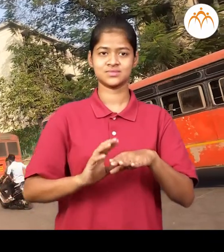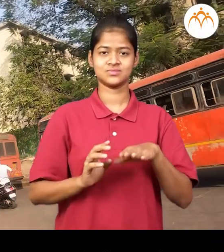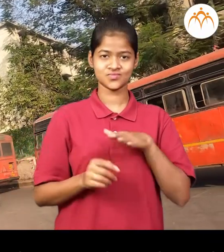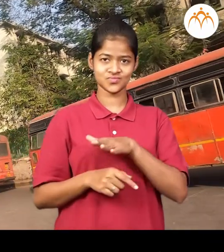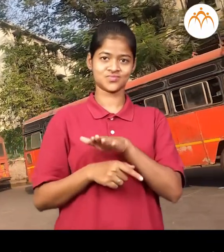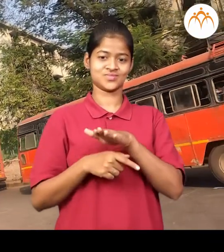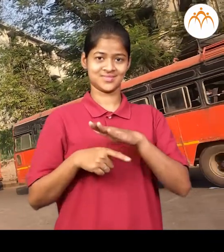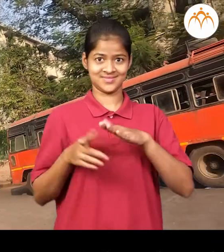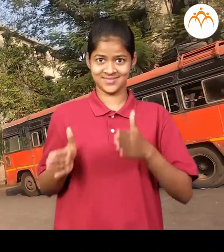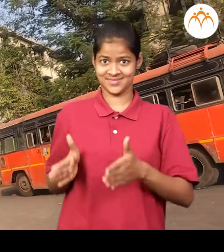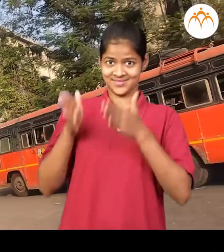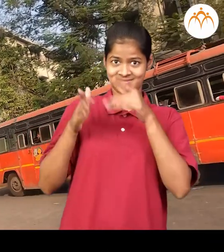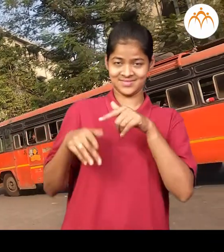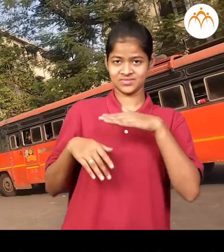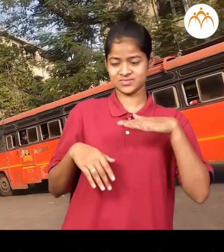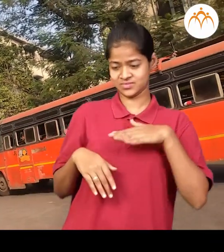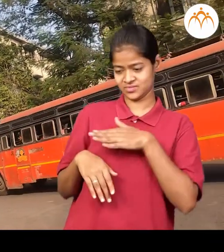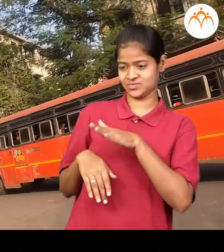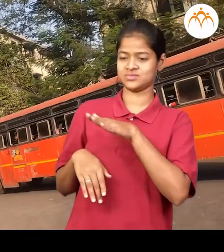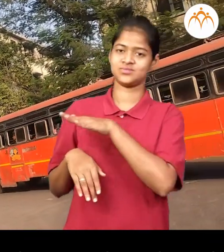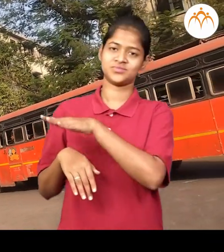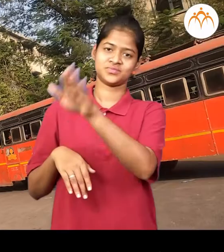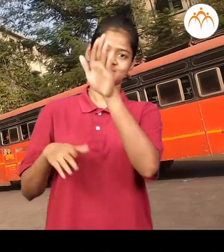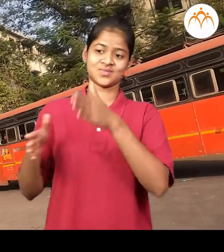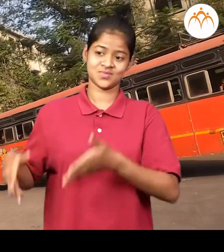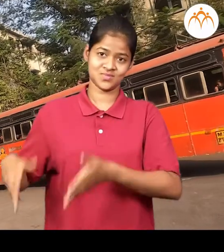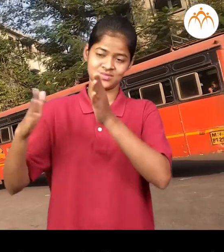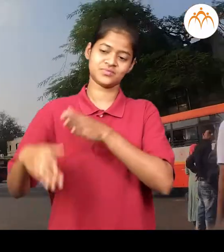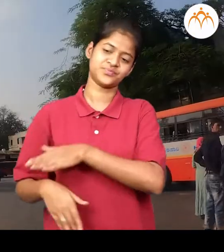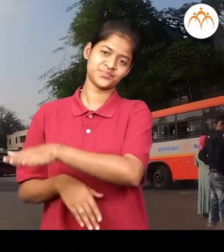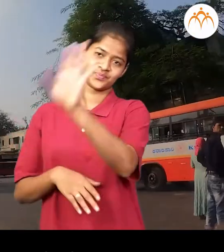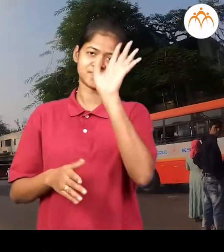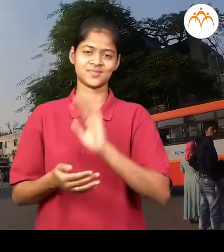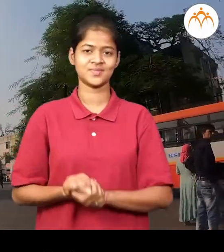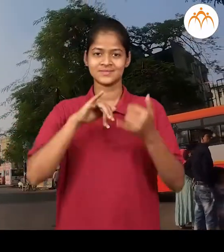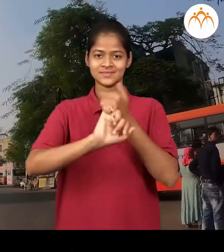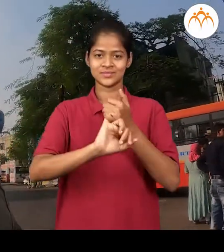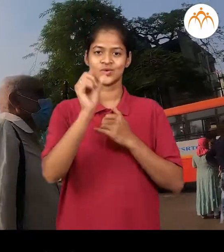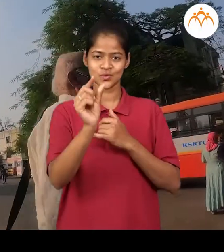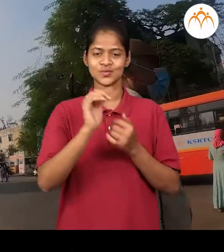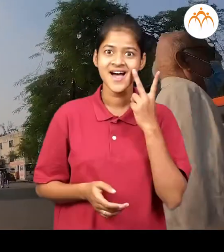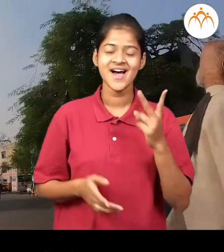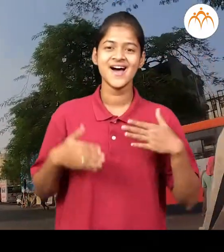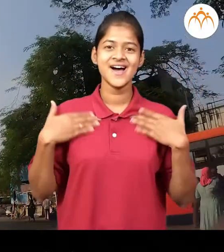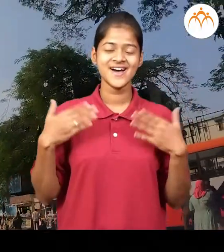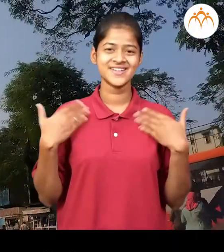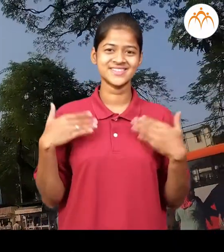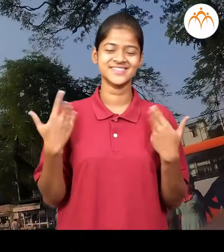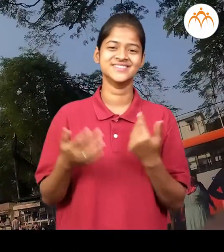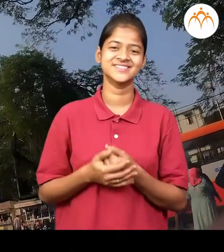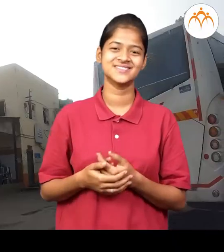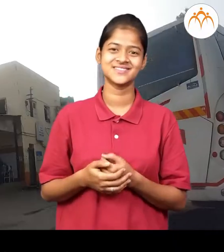his seat. The bus turned and came to the main road. Sumed was quite